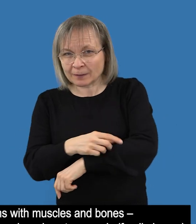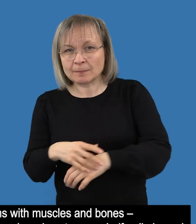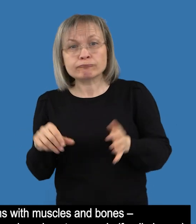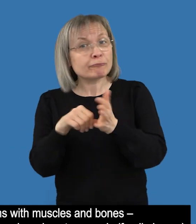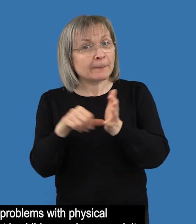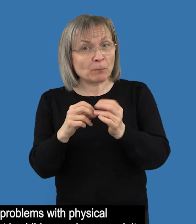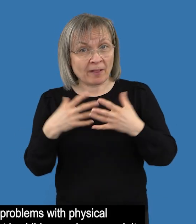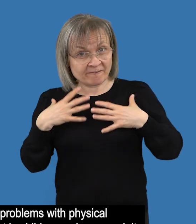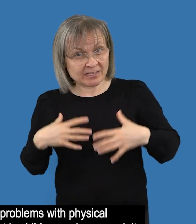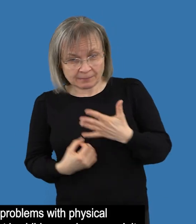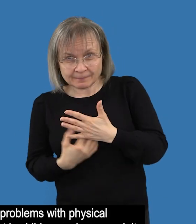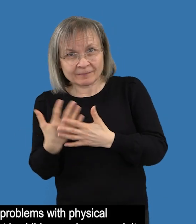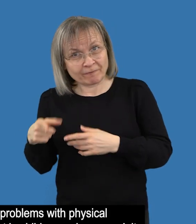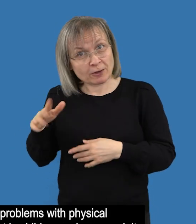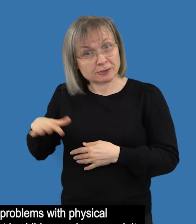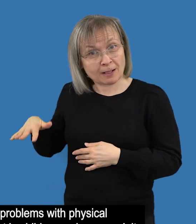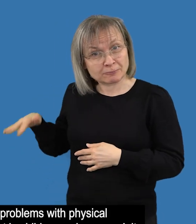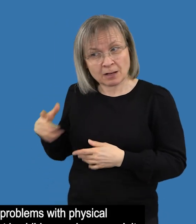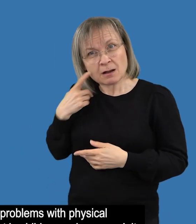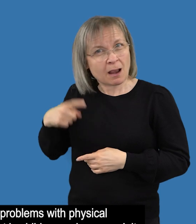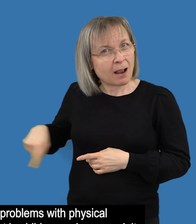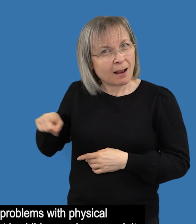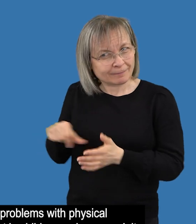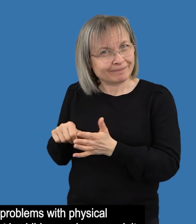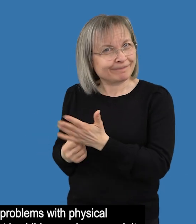problems with physical development in children and young adults.